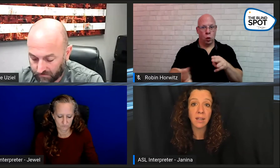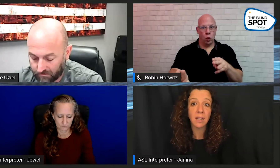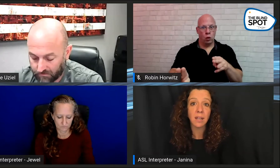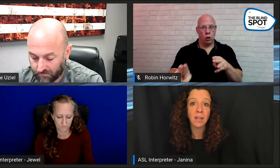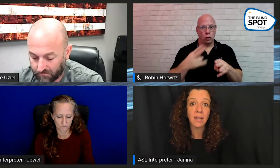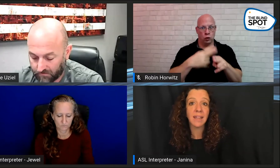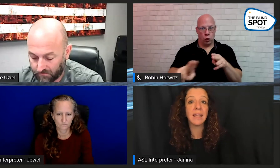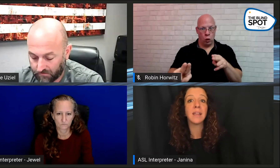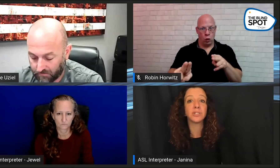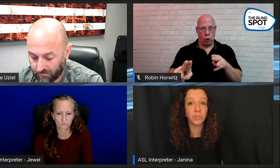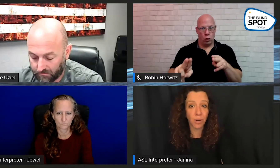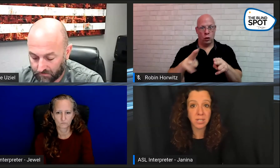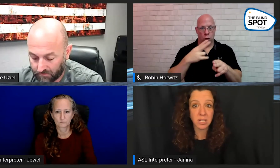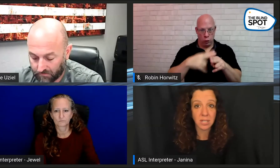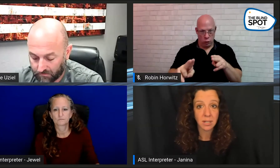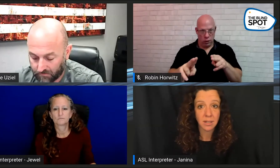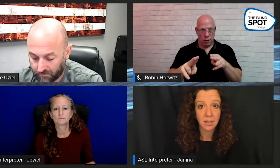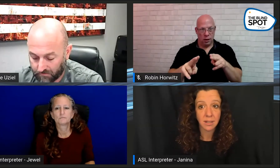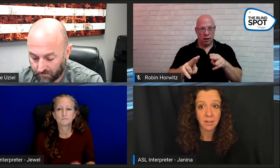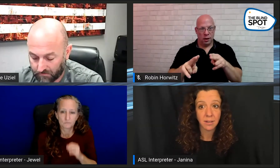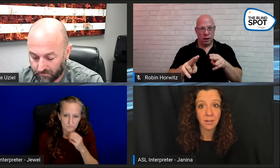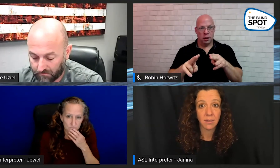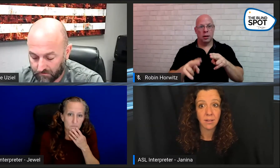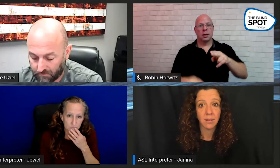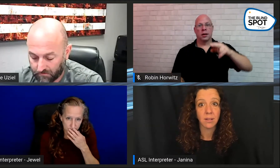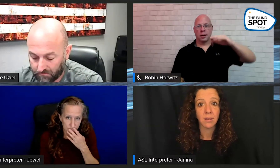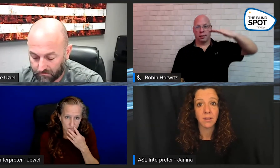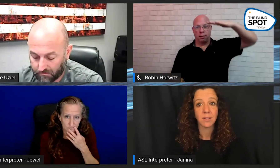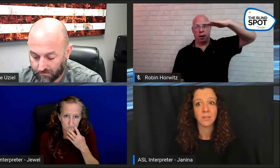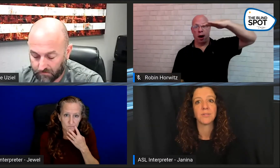billion in short.